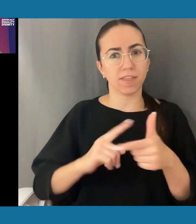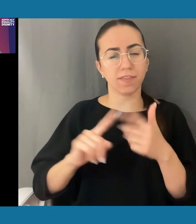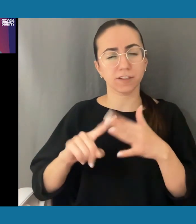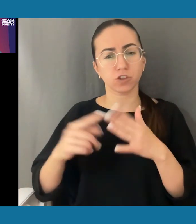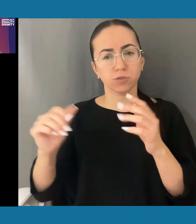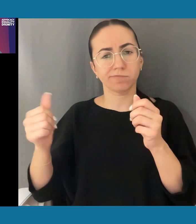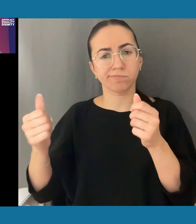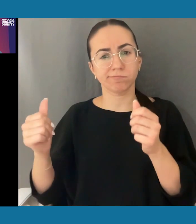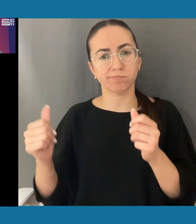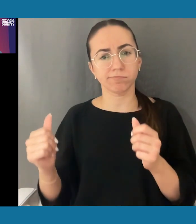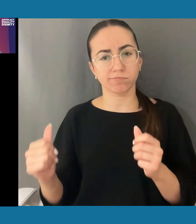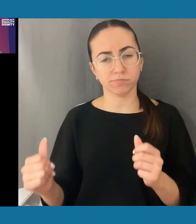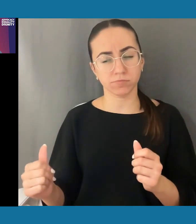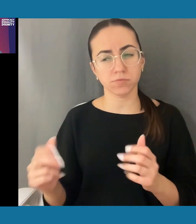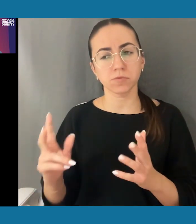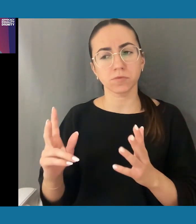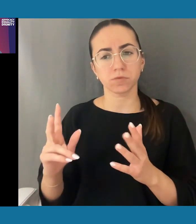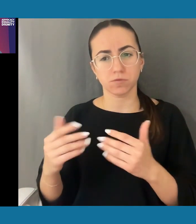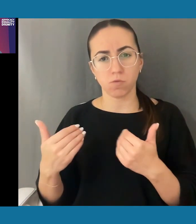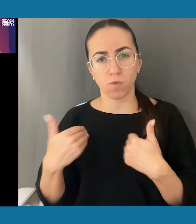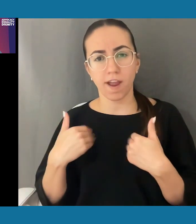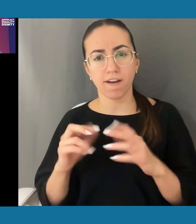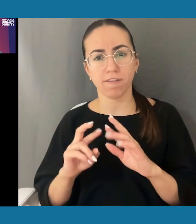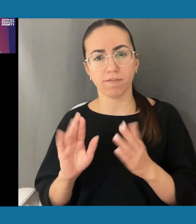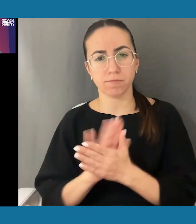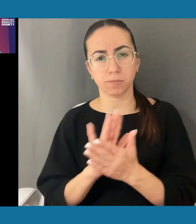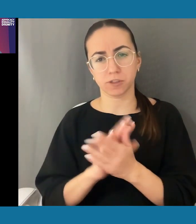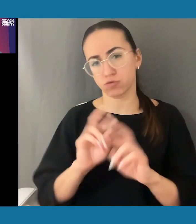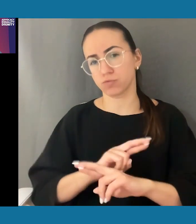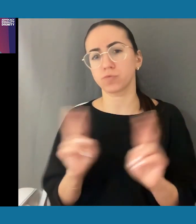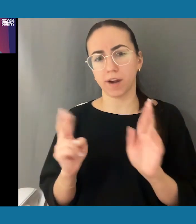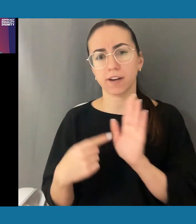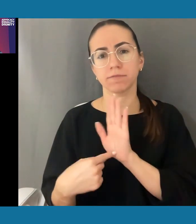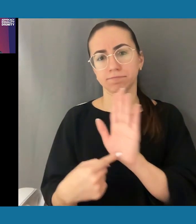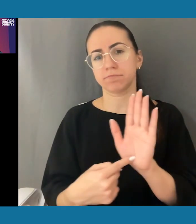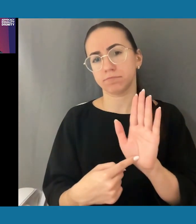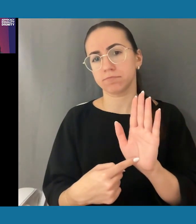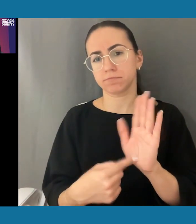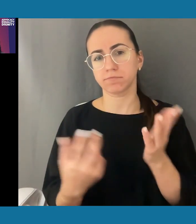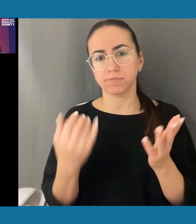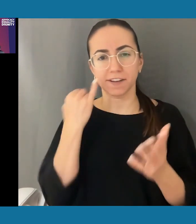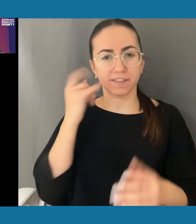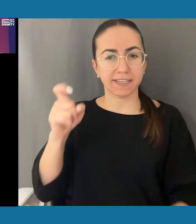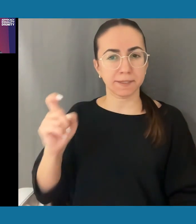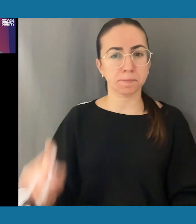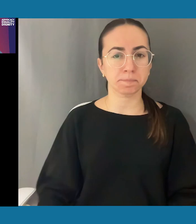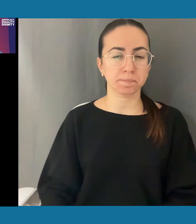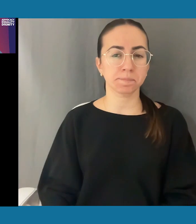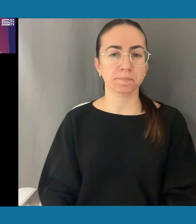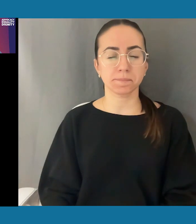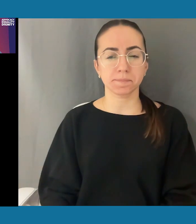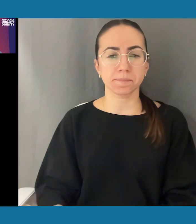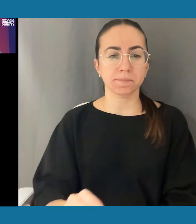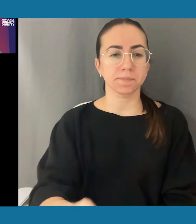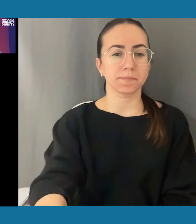enunciate their preferences, and it's all there and ready and waiting should it become necessary.